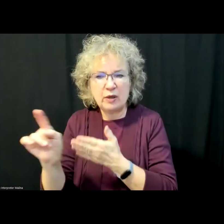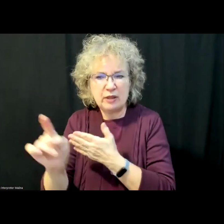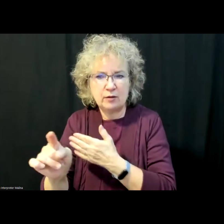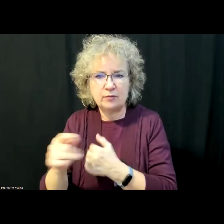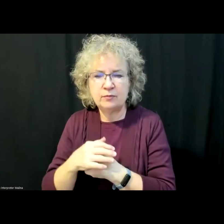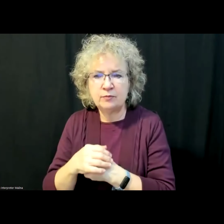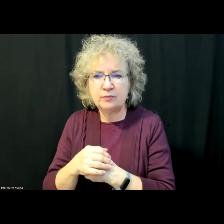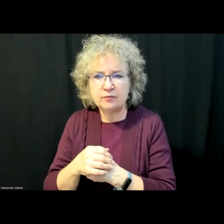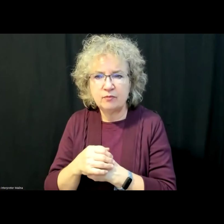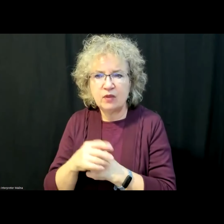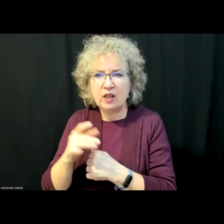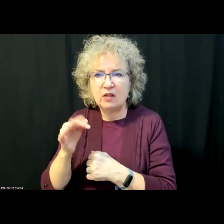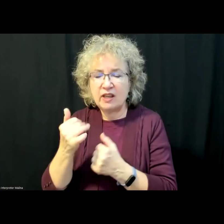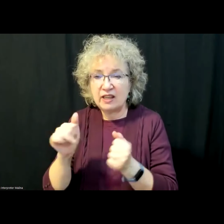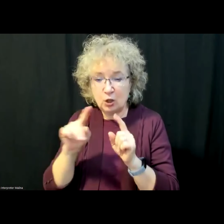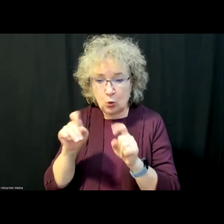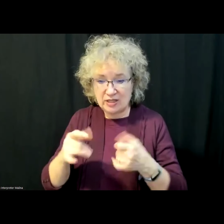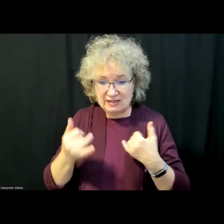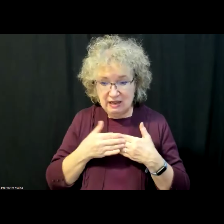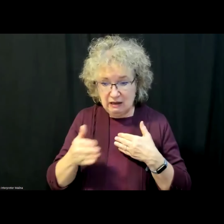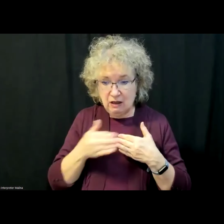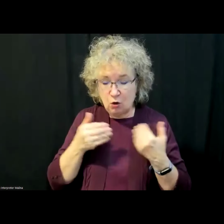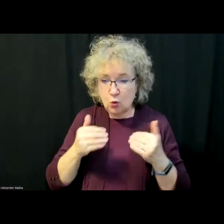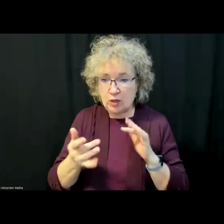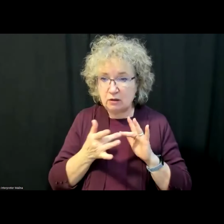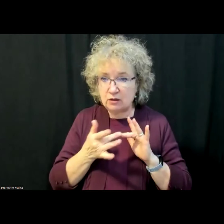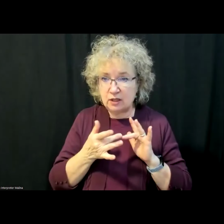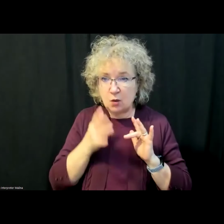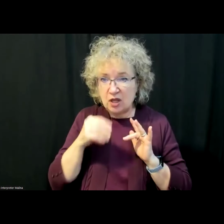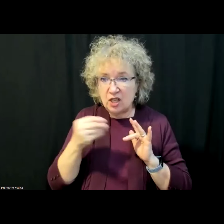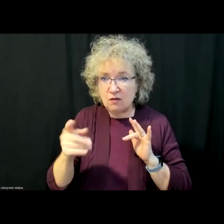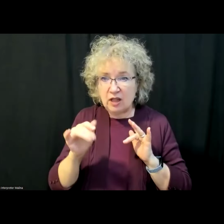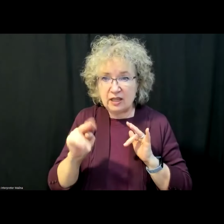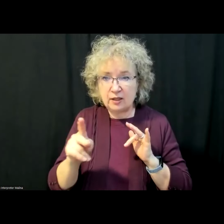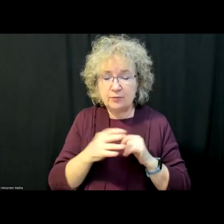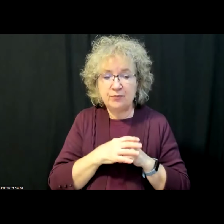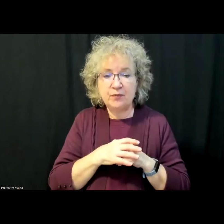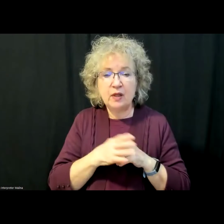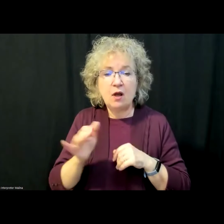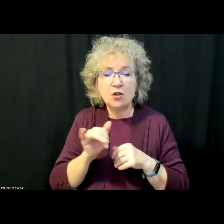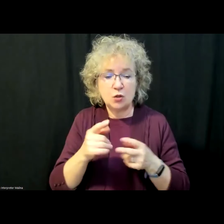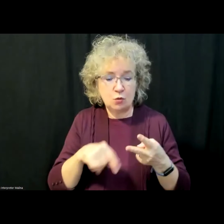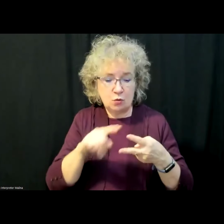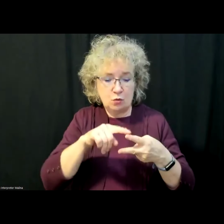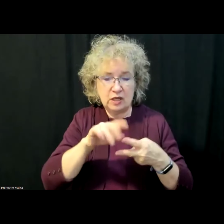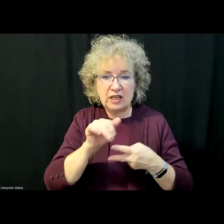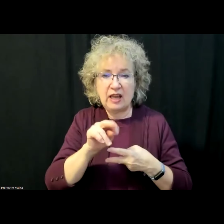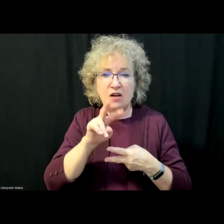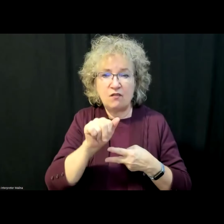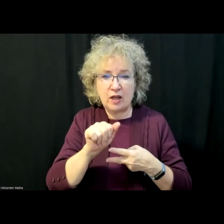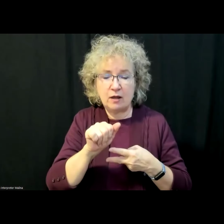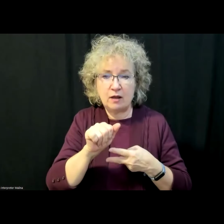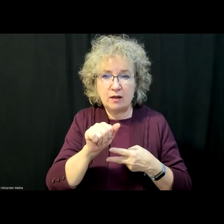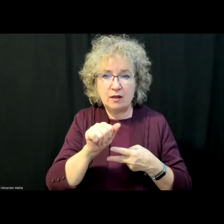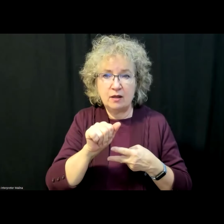um if you have questions in the meantime though you're welcome to reach out and i'll get you some links and then the canva presentation that kiyomi did